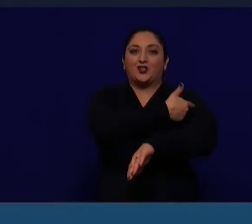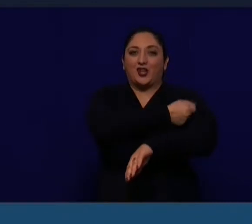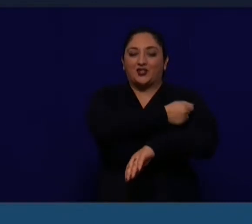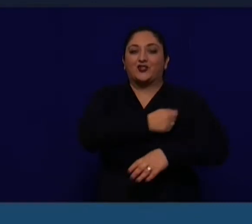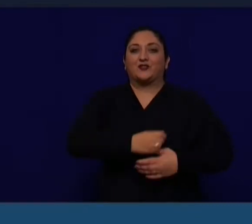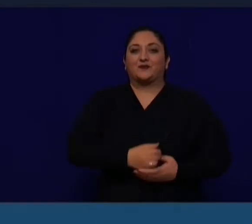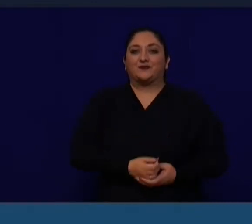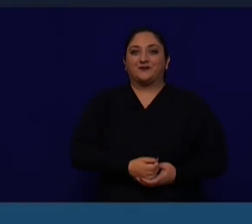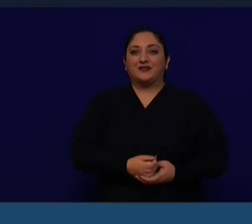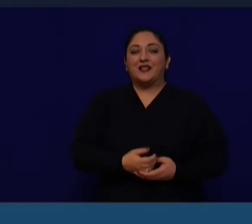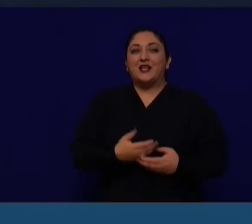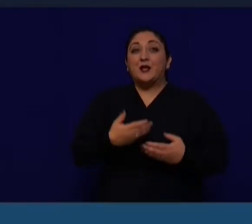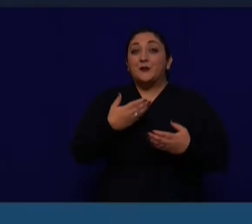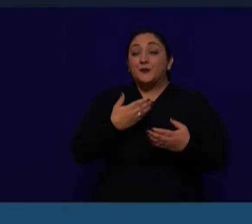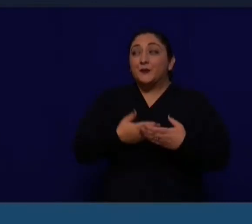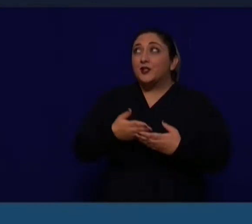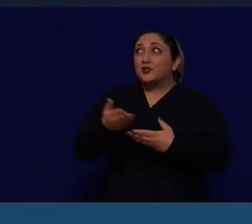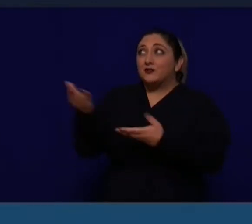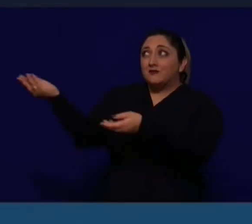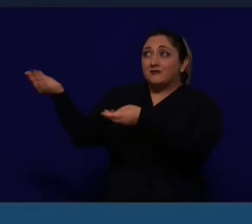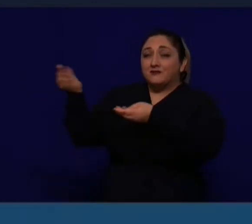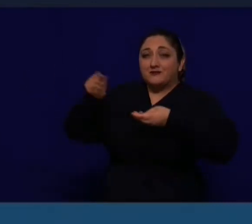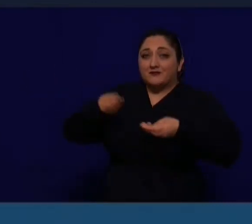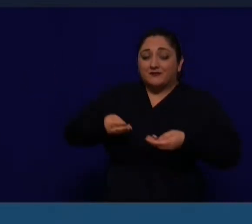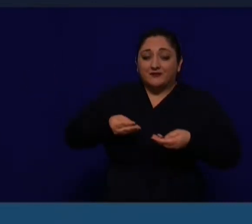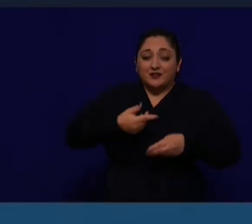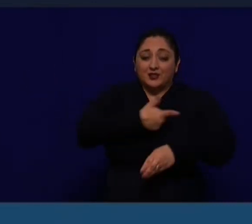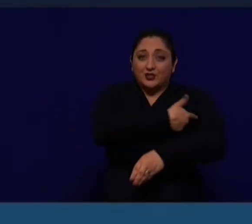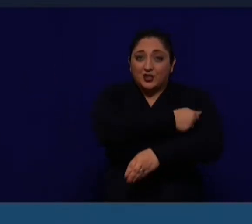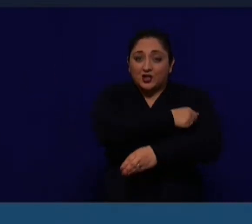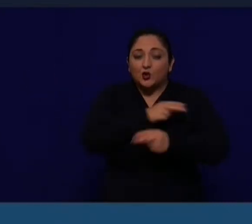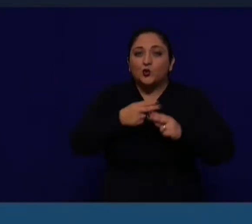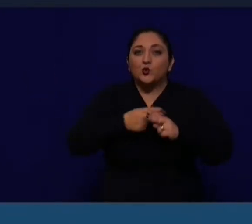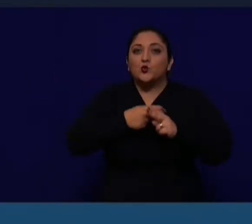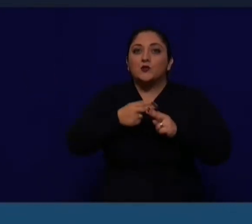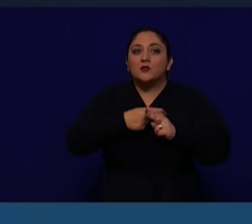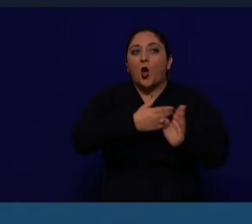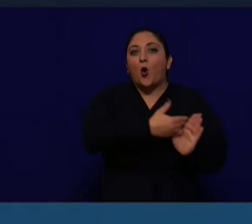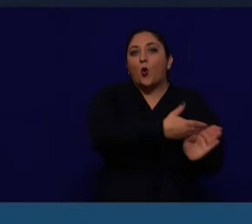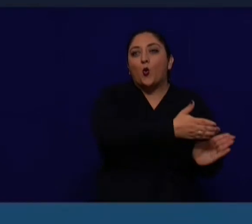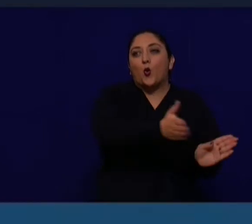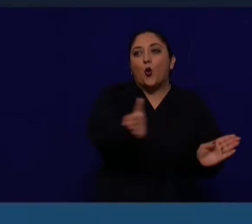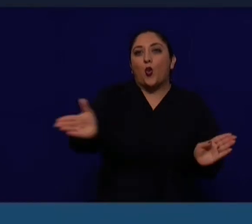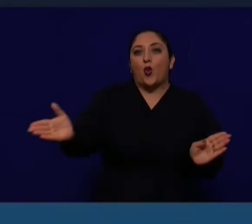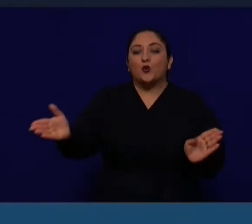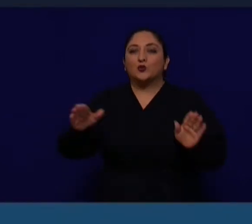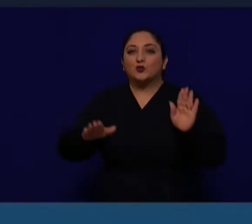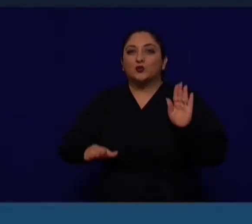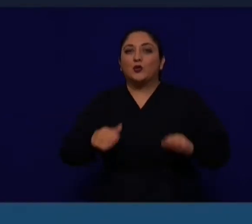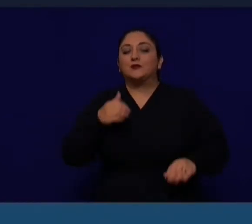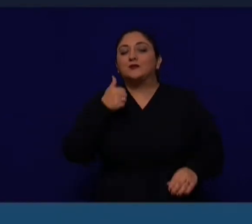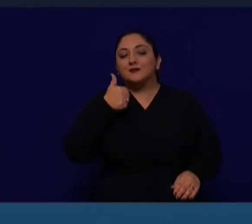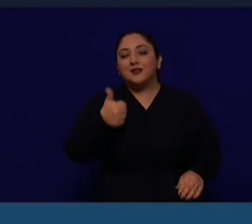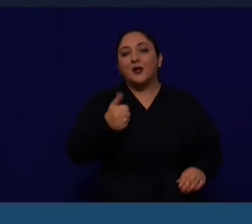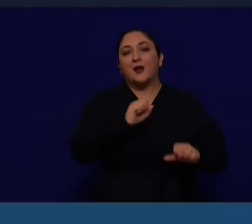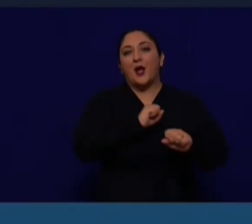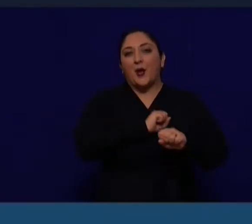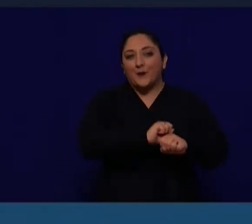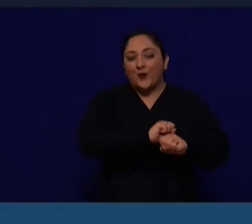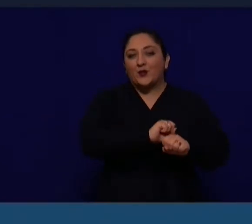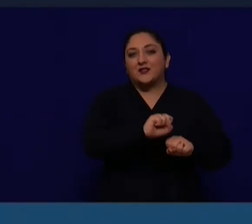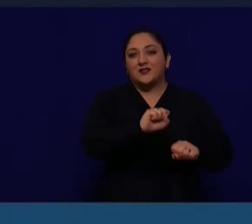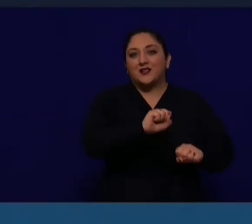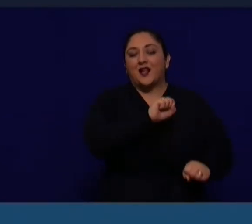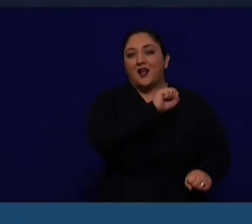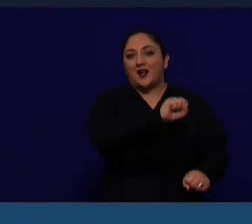li qed jiġi aħna nkunu qegħdin nofruh in parallel lil gruppi li jkunu eligibbli għalihom skont l-età li